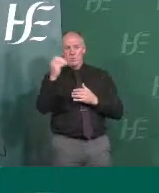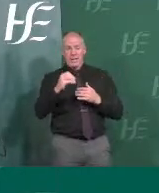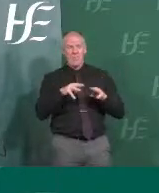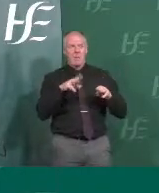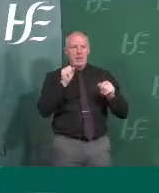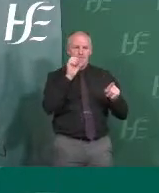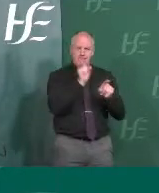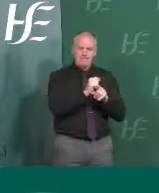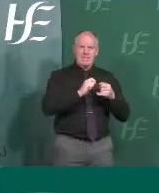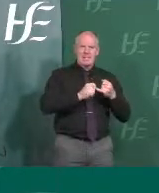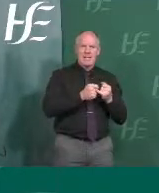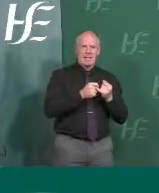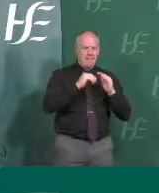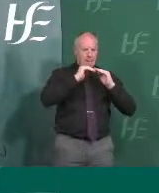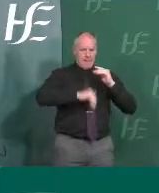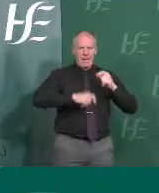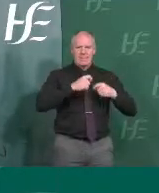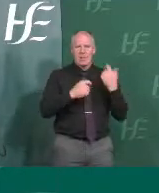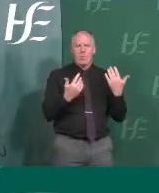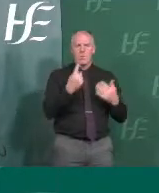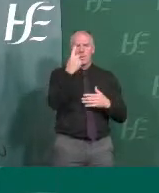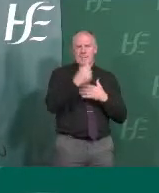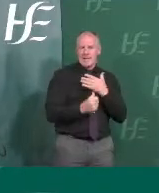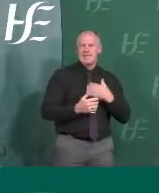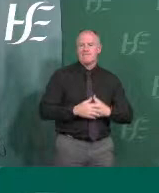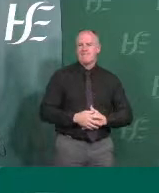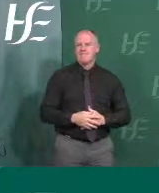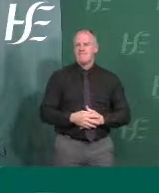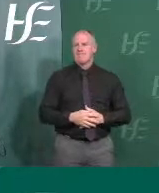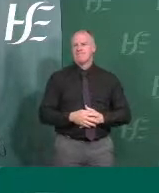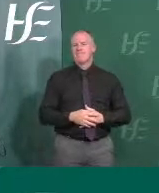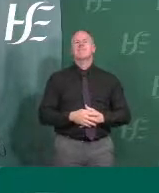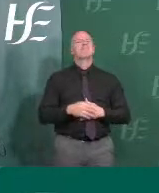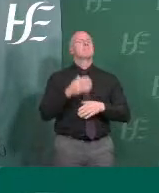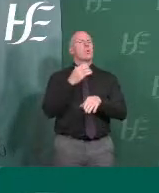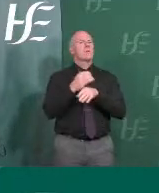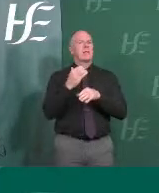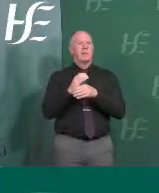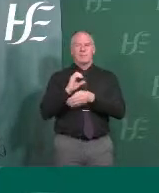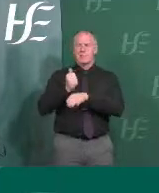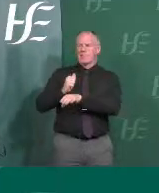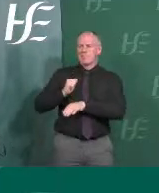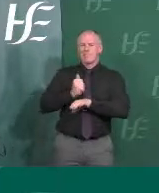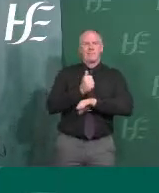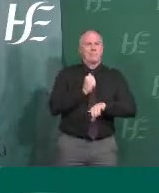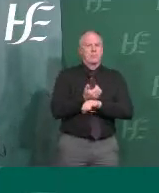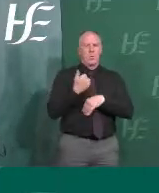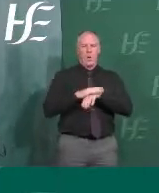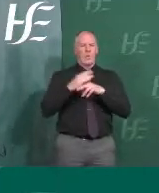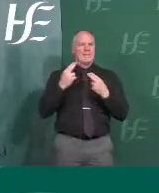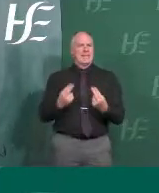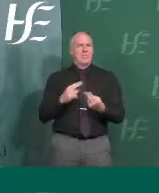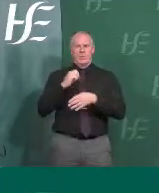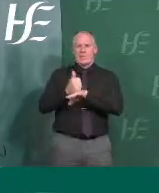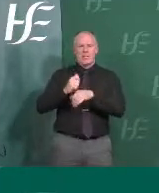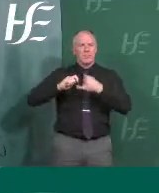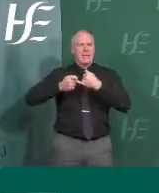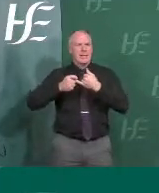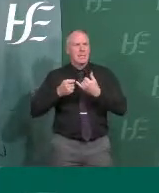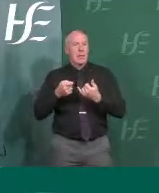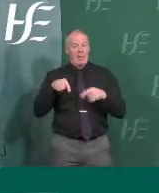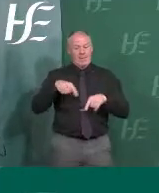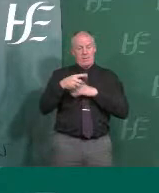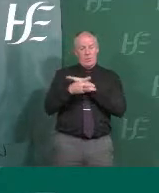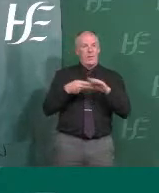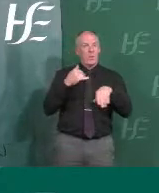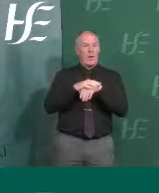hours. We continue to use pop-ups to enhance testing capacity in areas of need. This week, they're in Dublin and